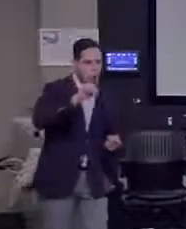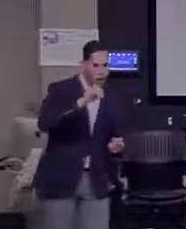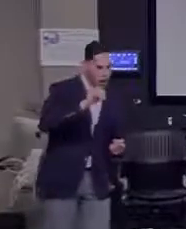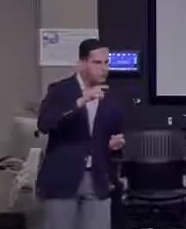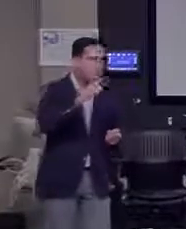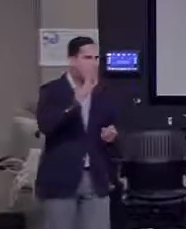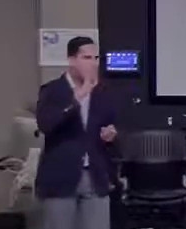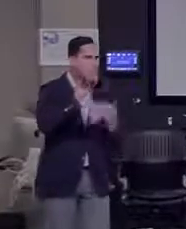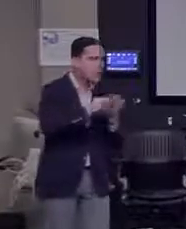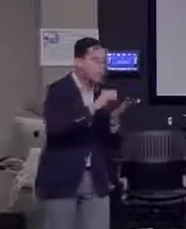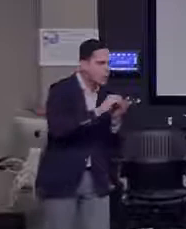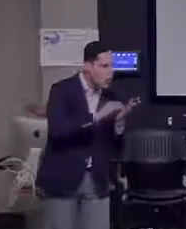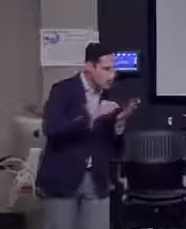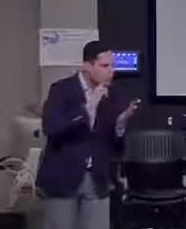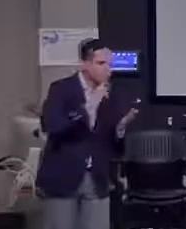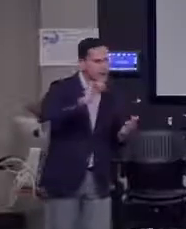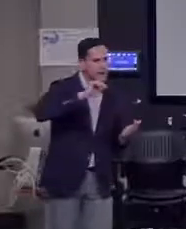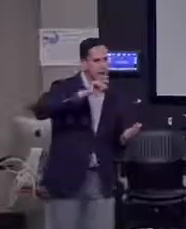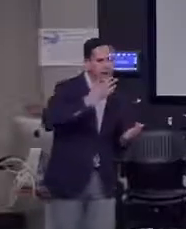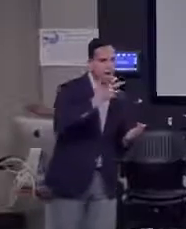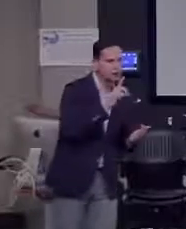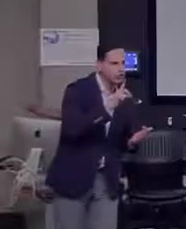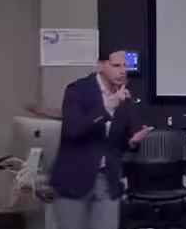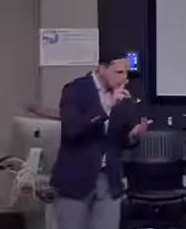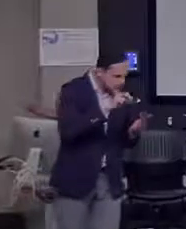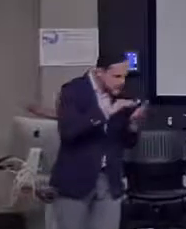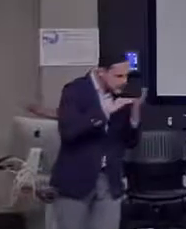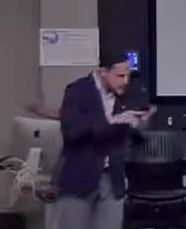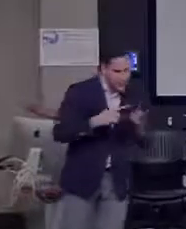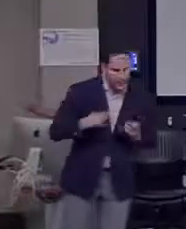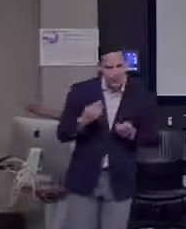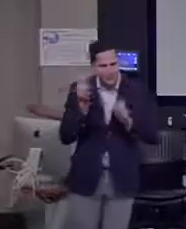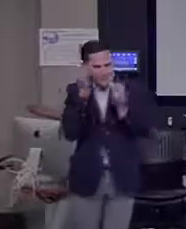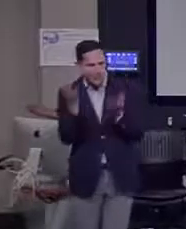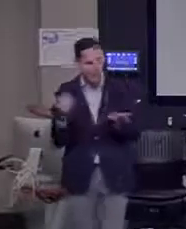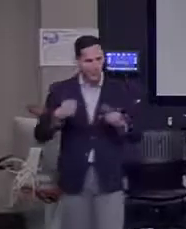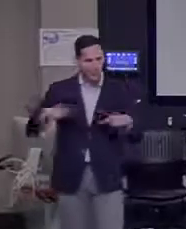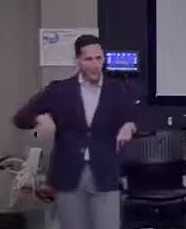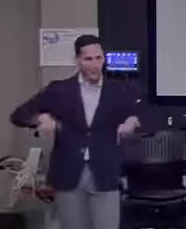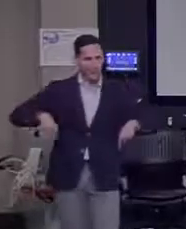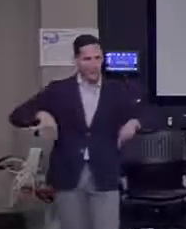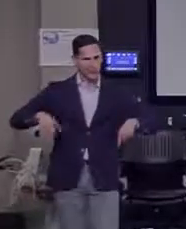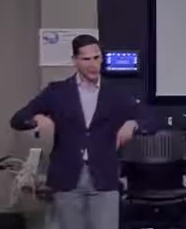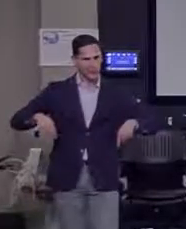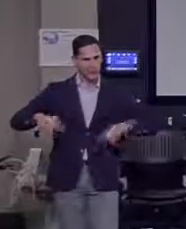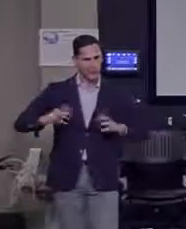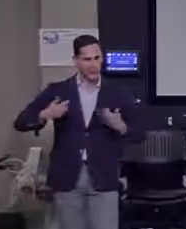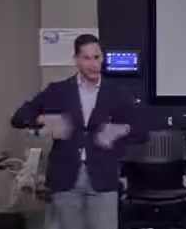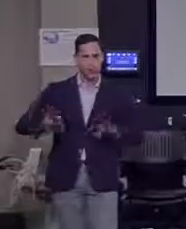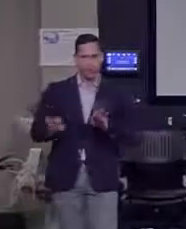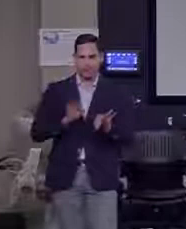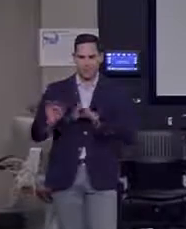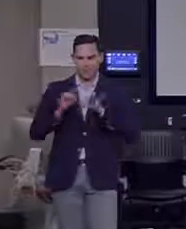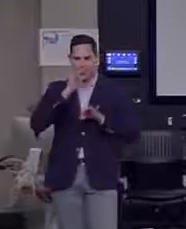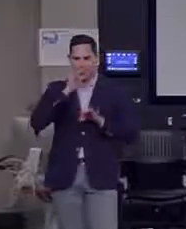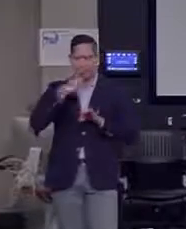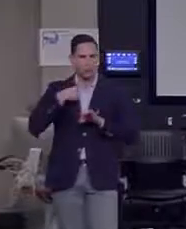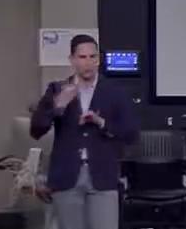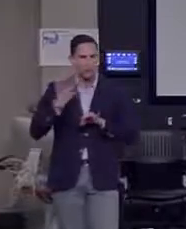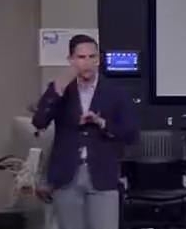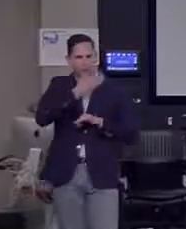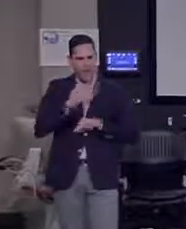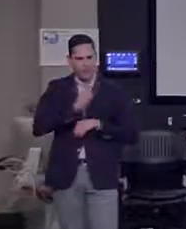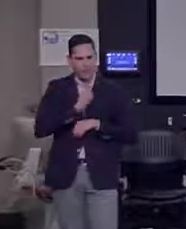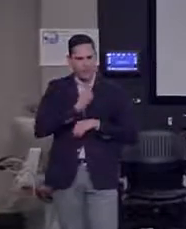being nervous. We said, okay, can you in Texas pick these 60 kids? So that we were blind. We were